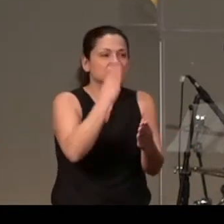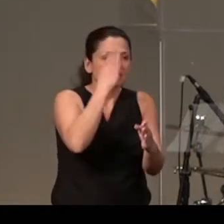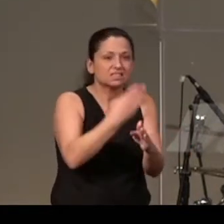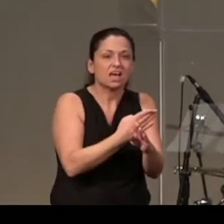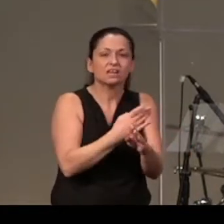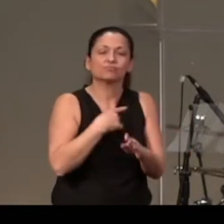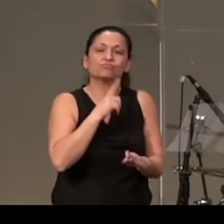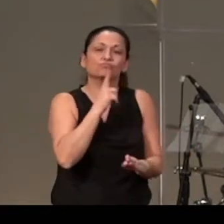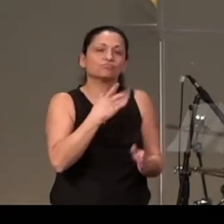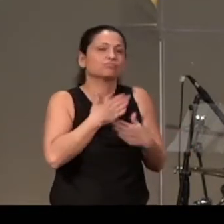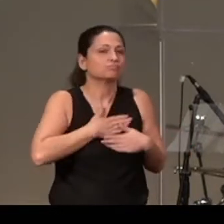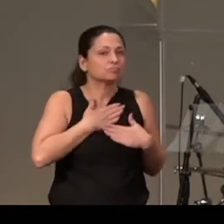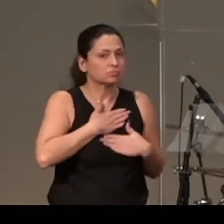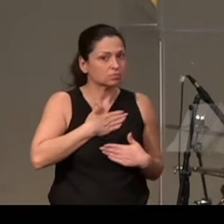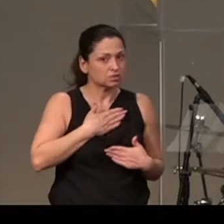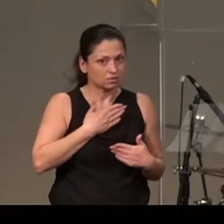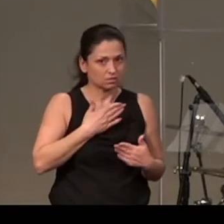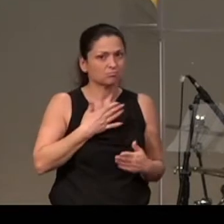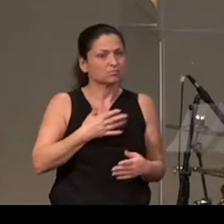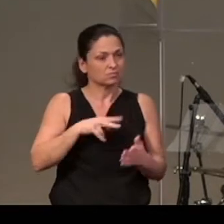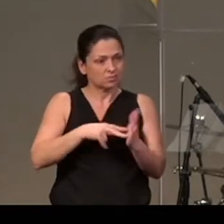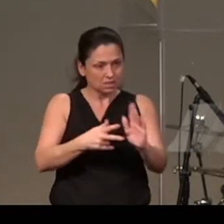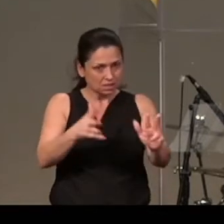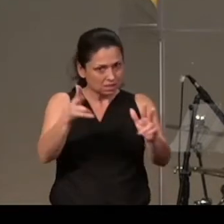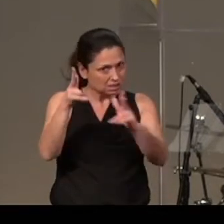Listen to him.